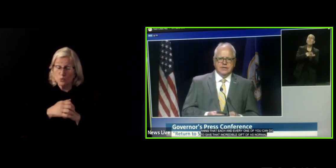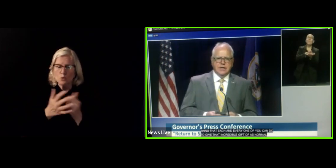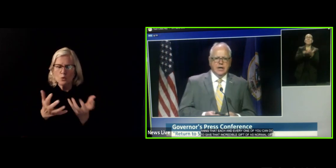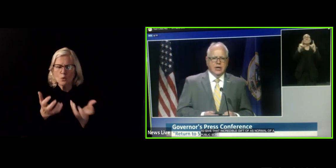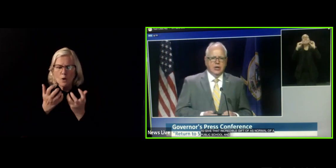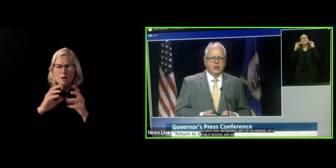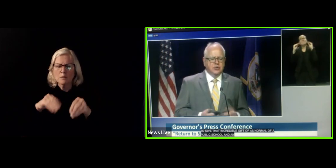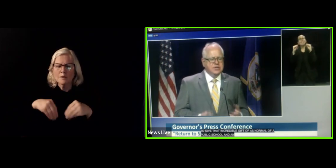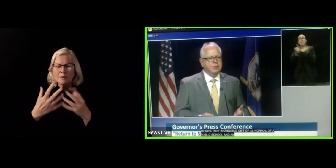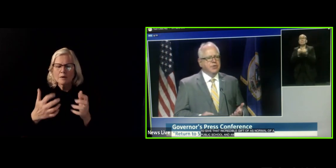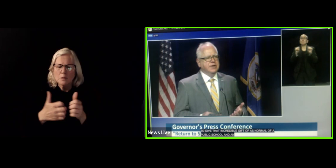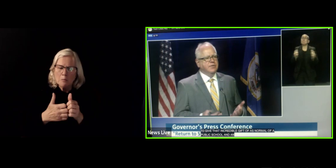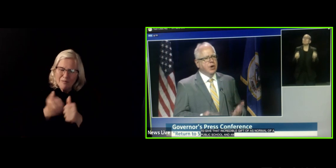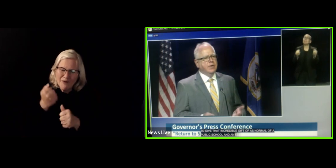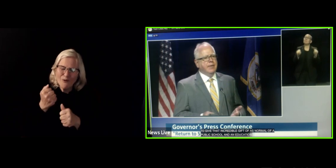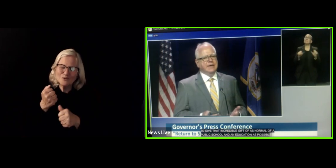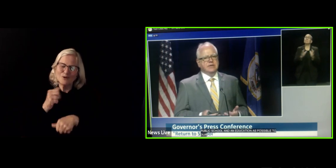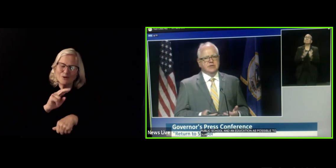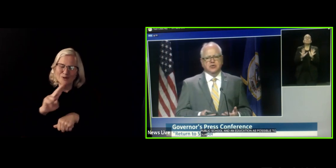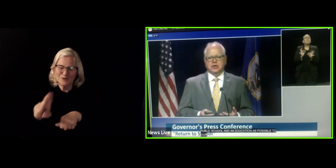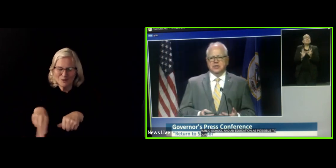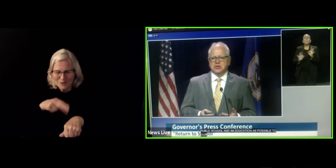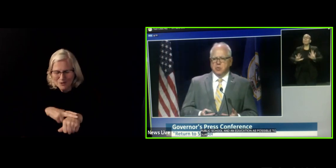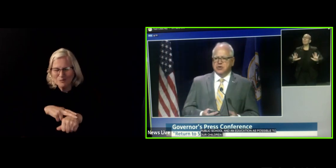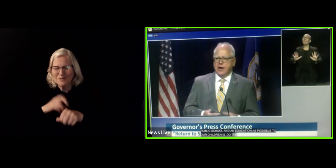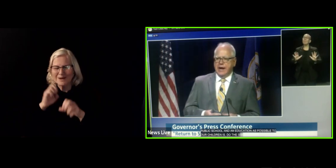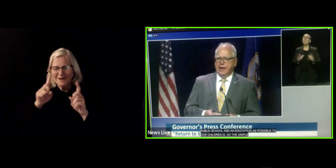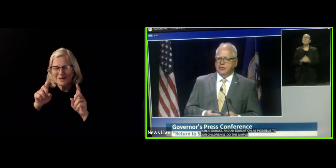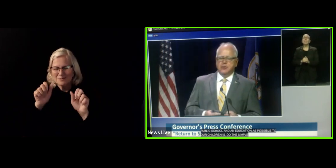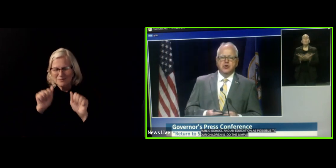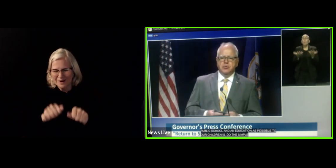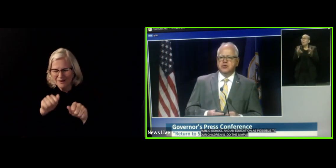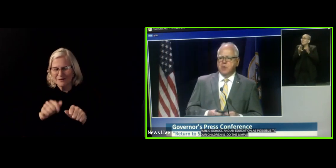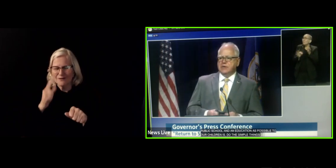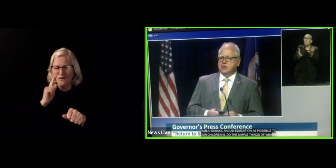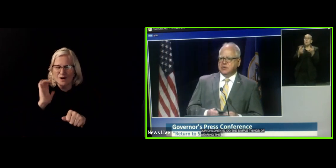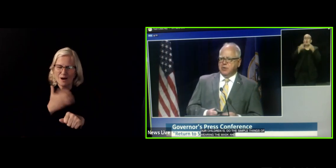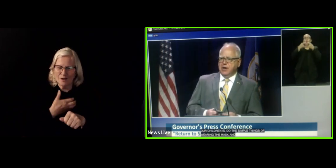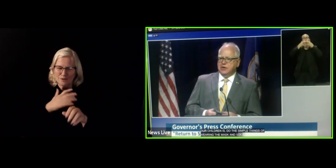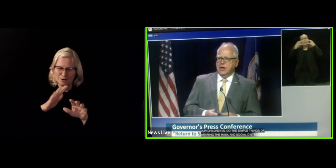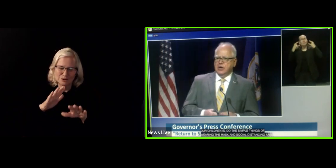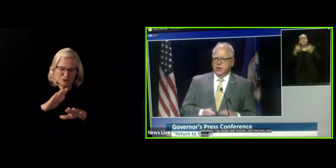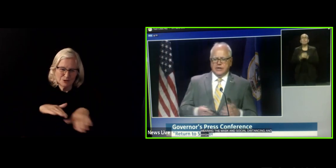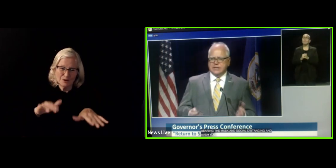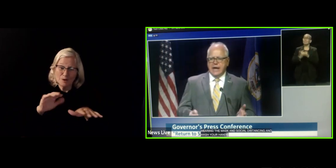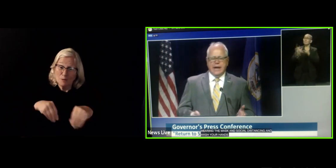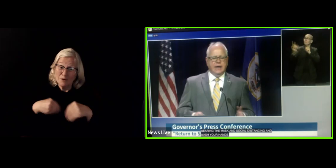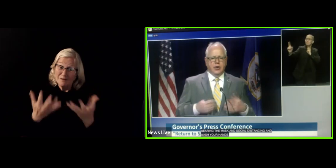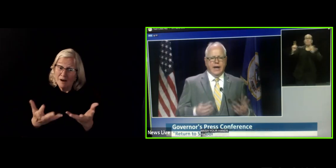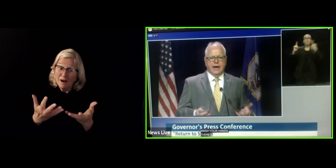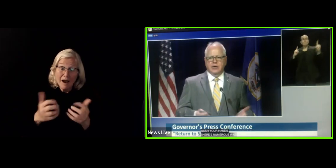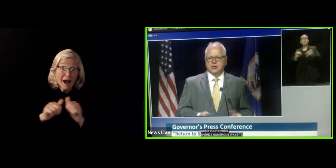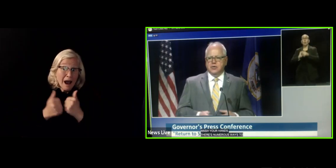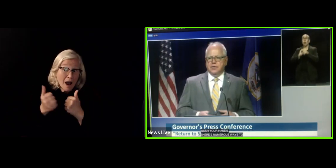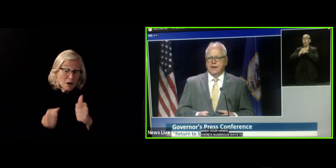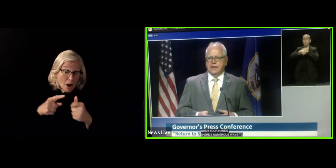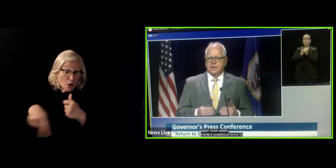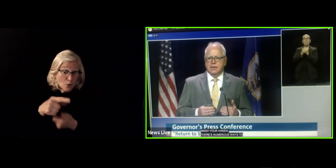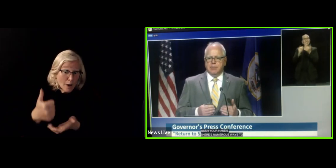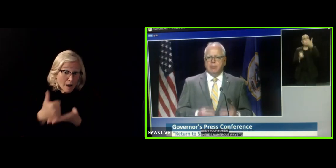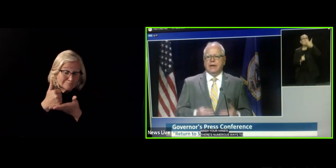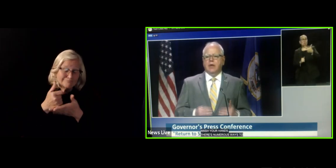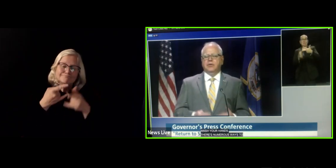is do the simple things of wearing the mask and social distance and wash your hands. There's numerous ways to express your disdain or your anger at certain